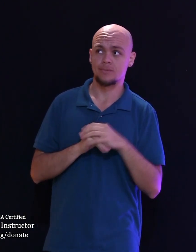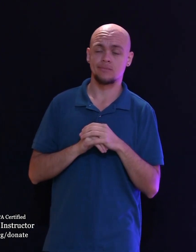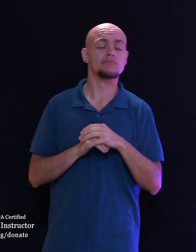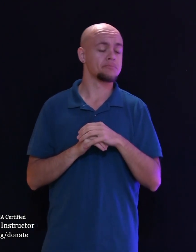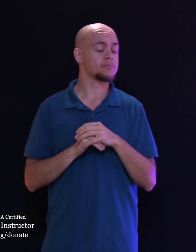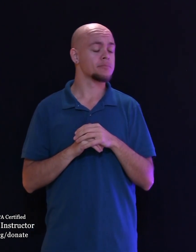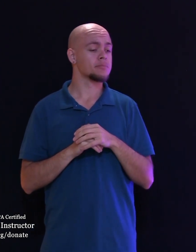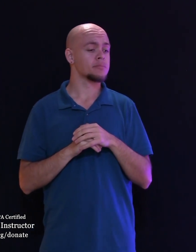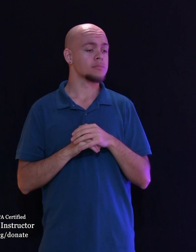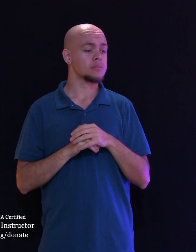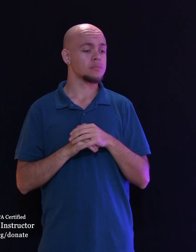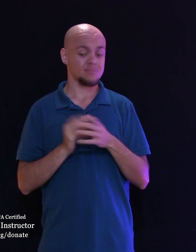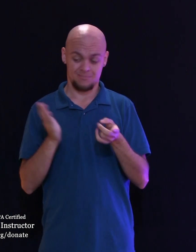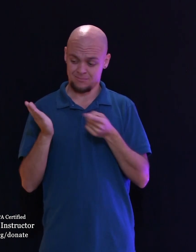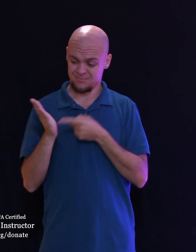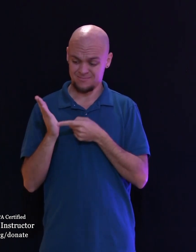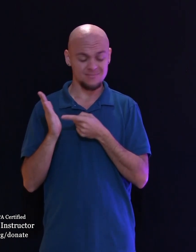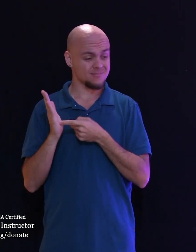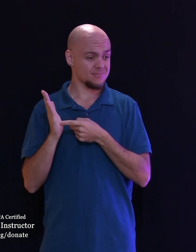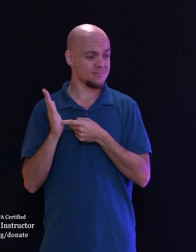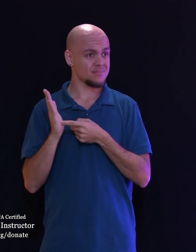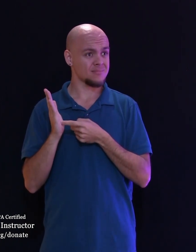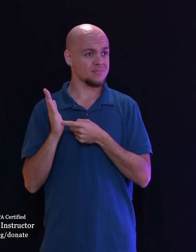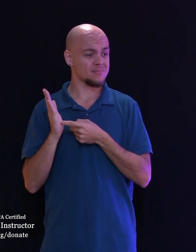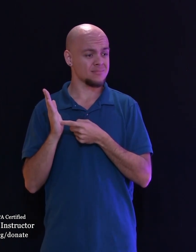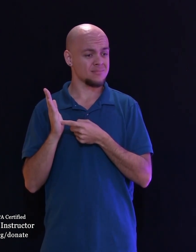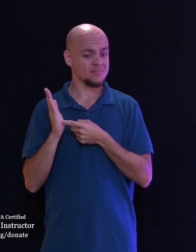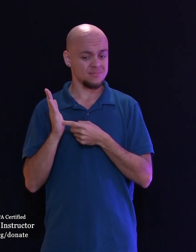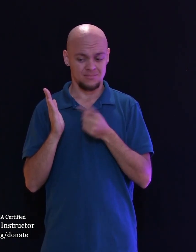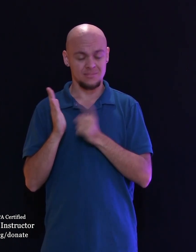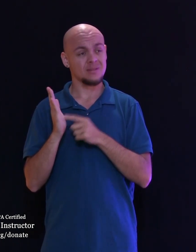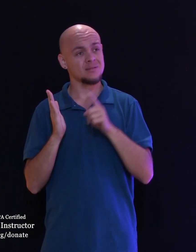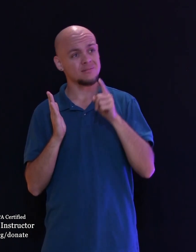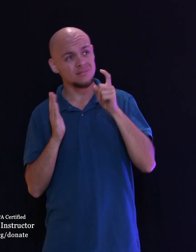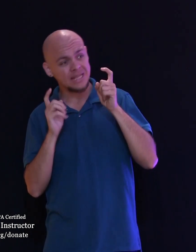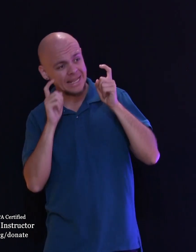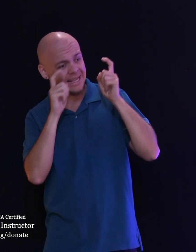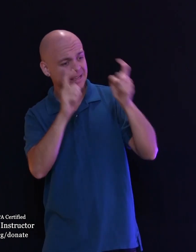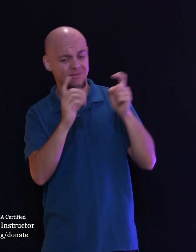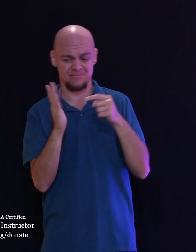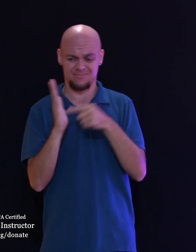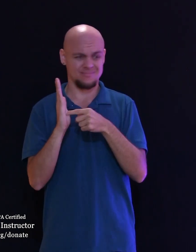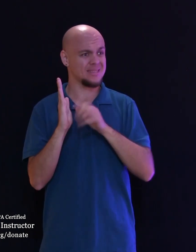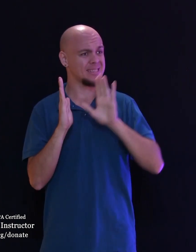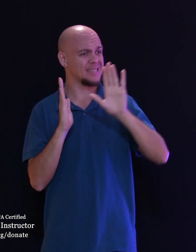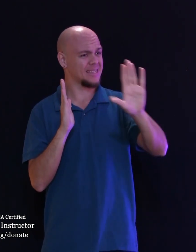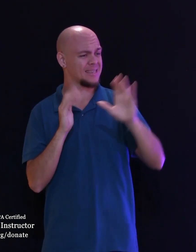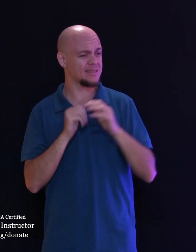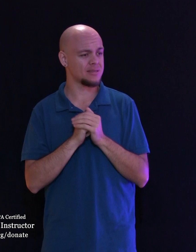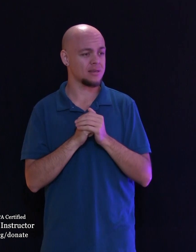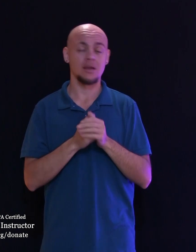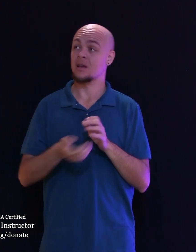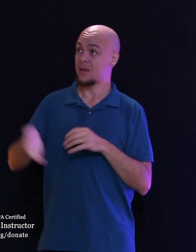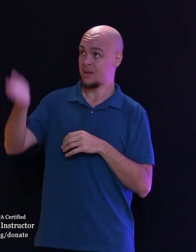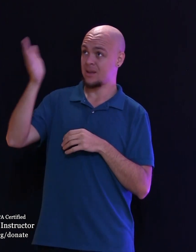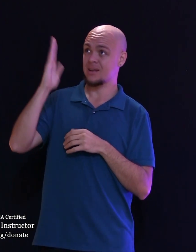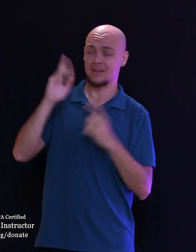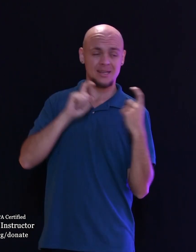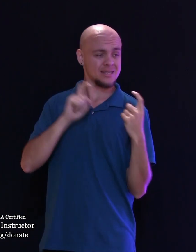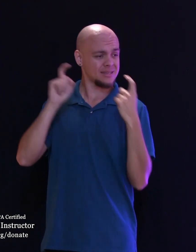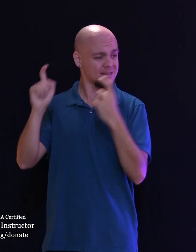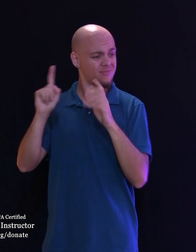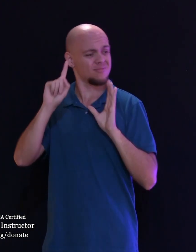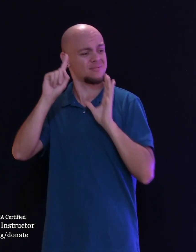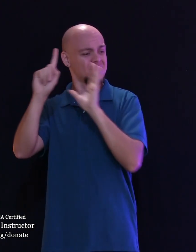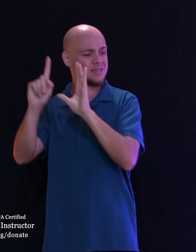And they said to him, therefore, render to Caesar the things that are Caesar's, and to God the things that are